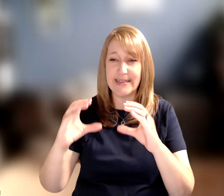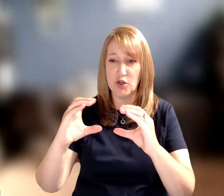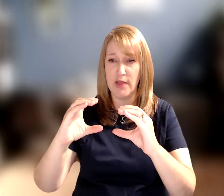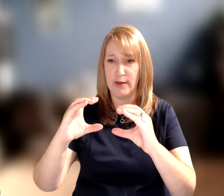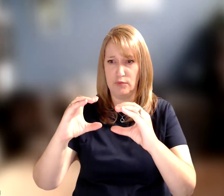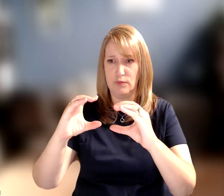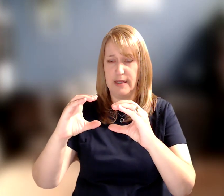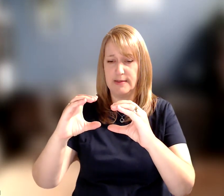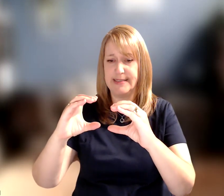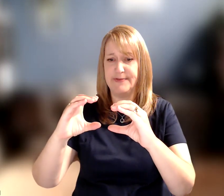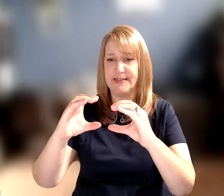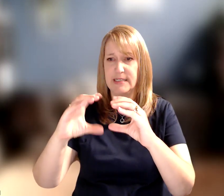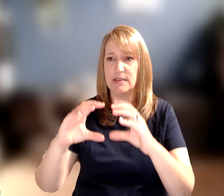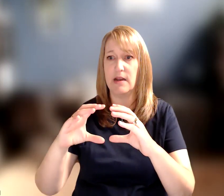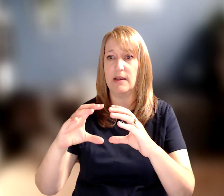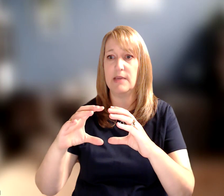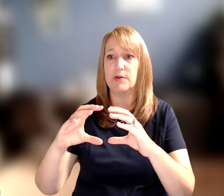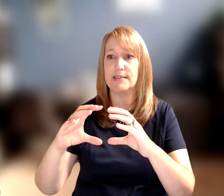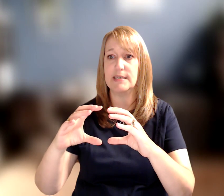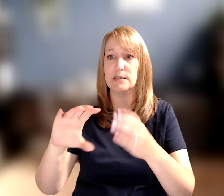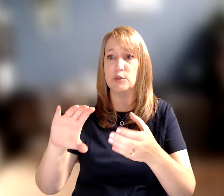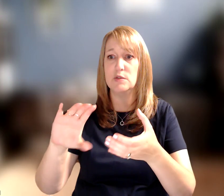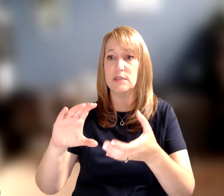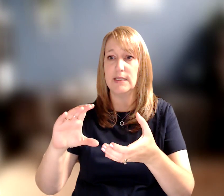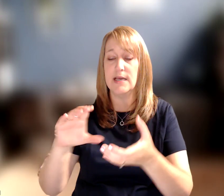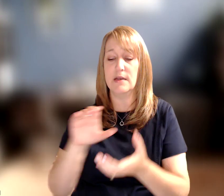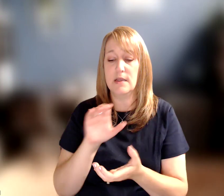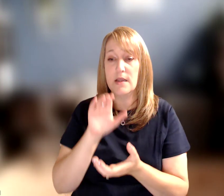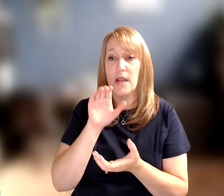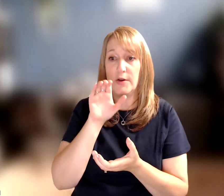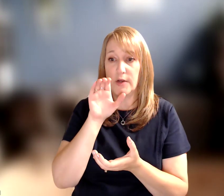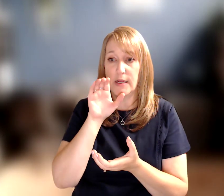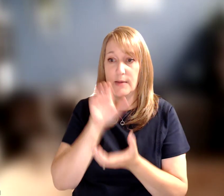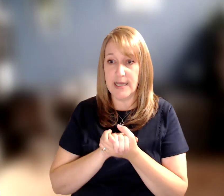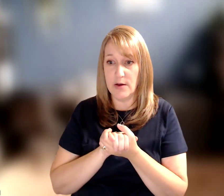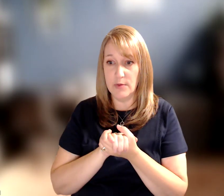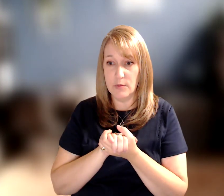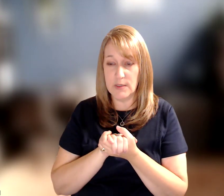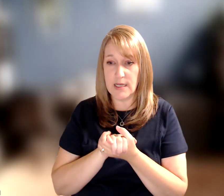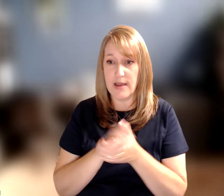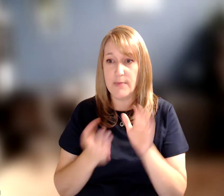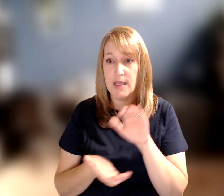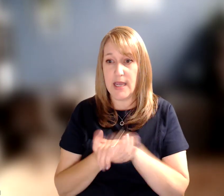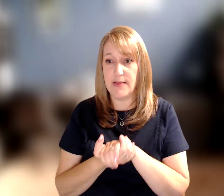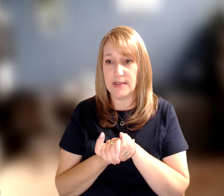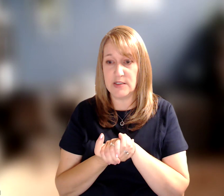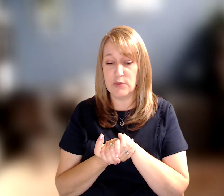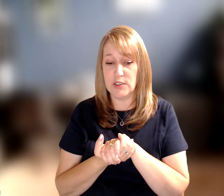they're not like stiff C's, kind of keep your C's loose like that. And you're going to come down one time and then switch